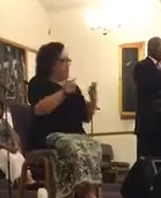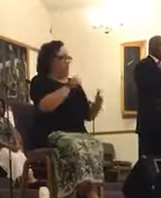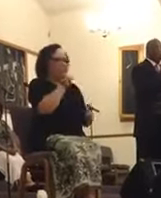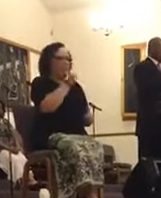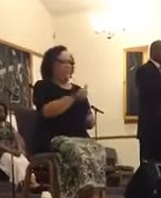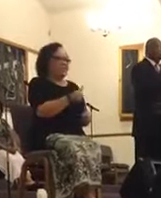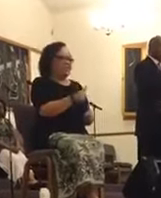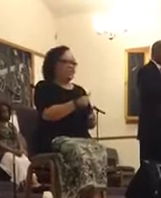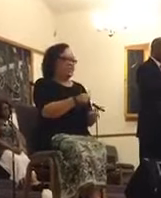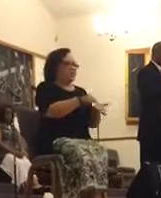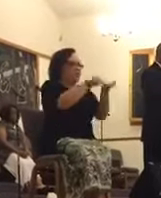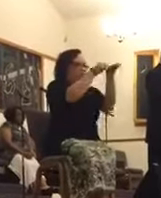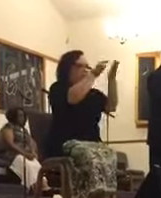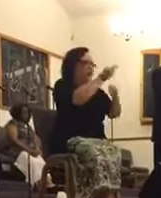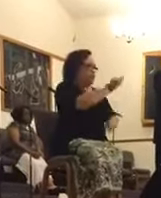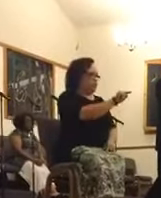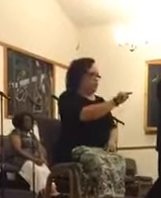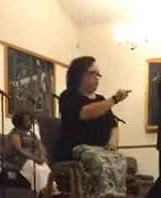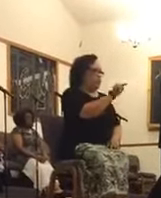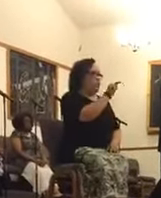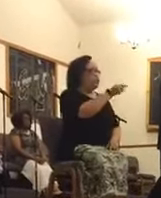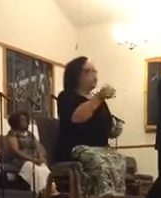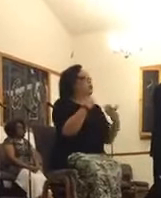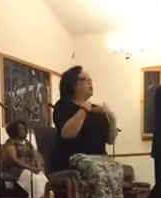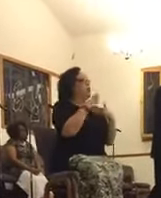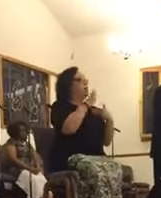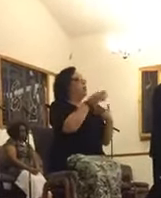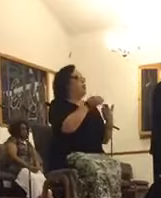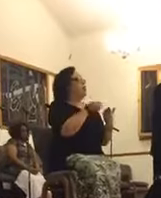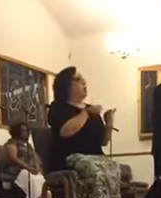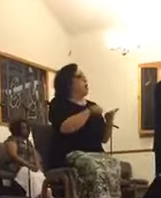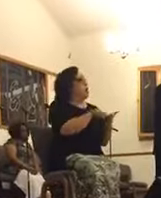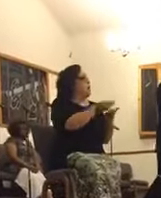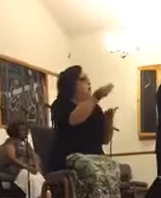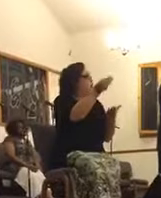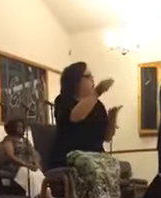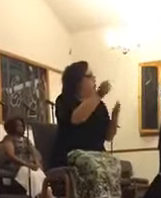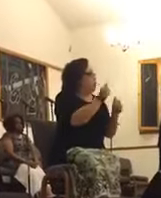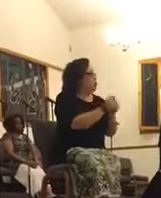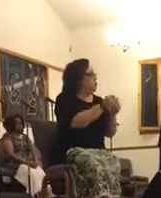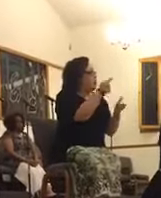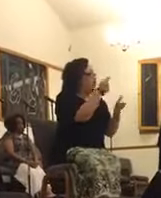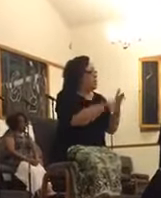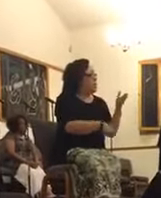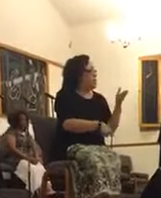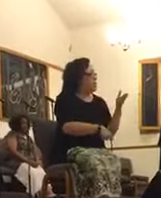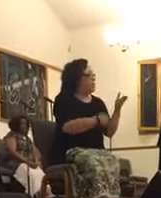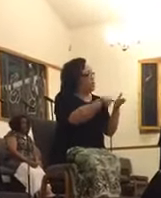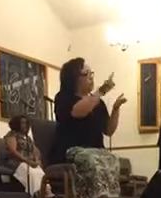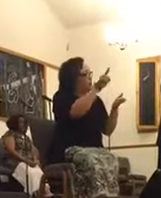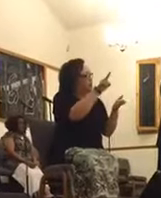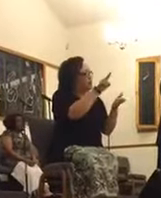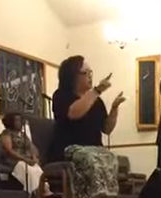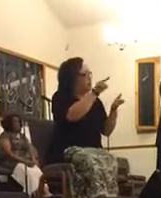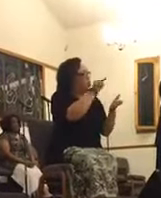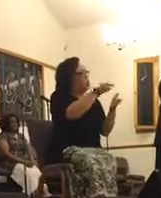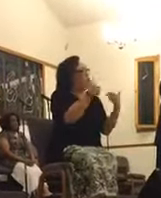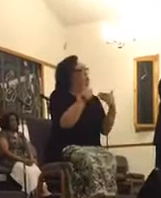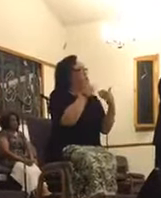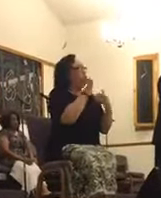have been bought with a price. Can I get a witness? You've been